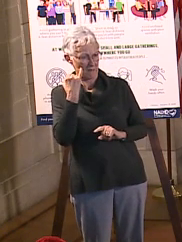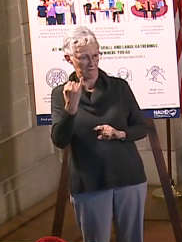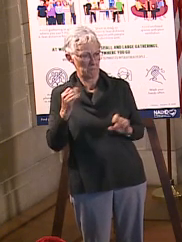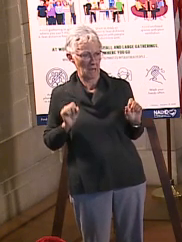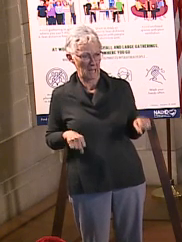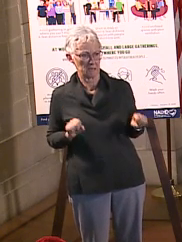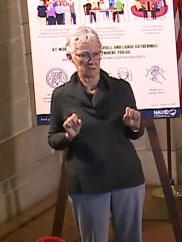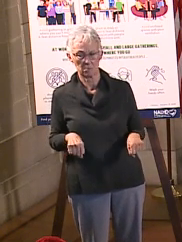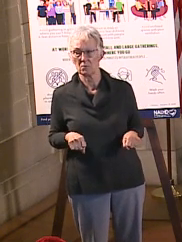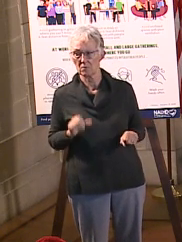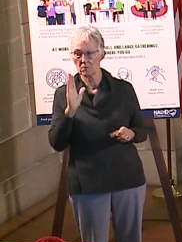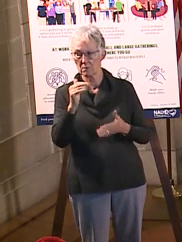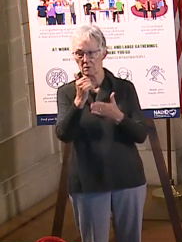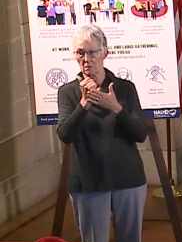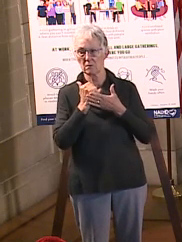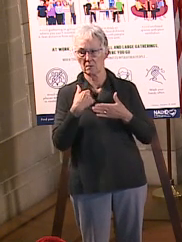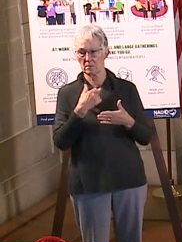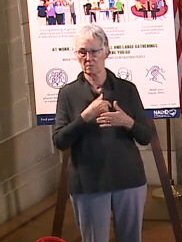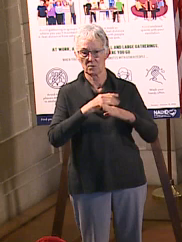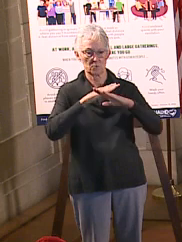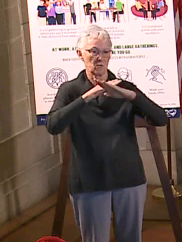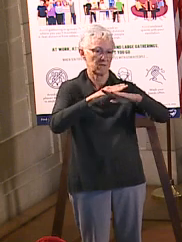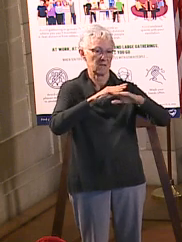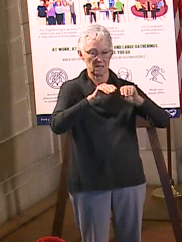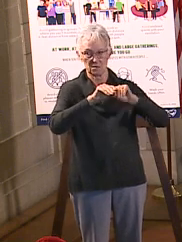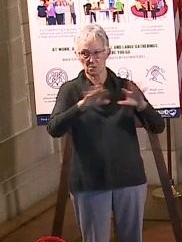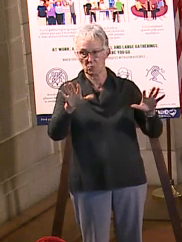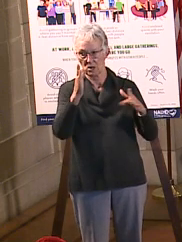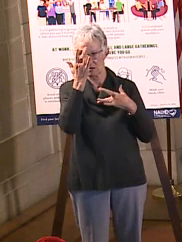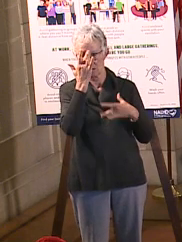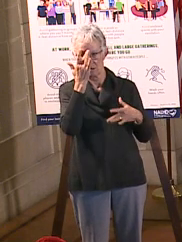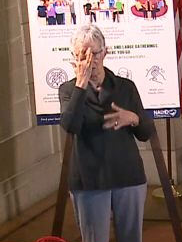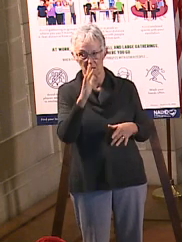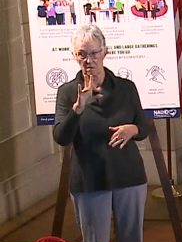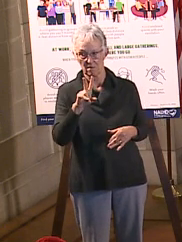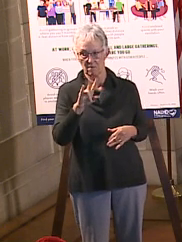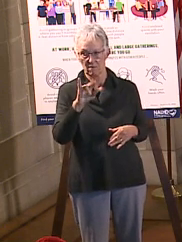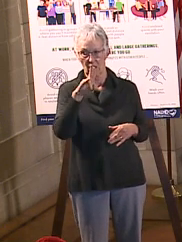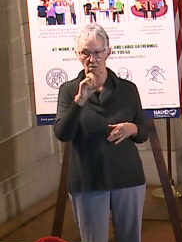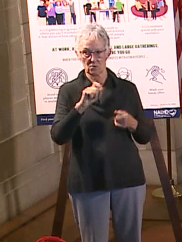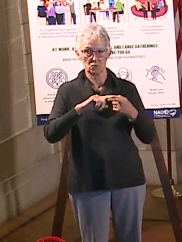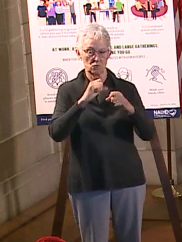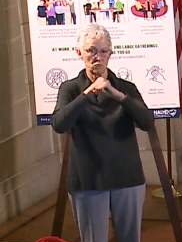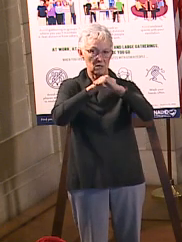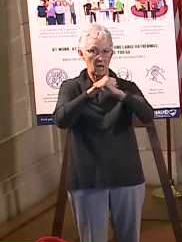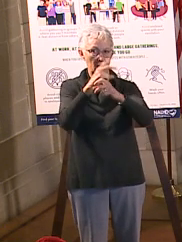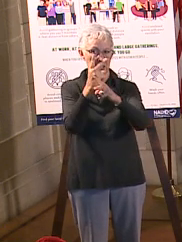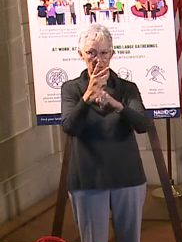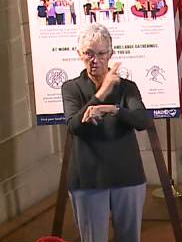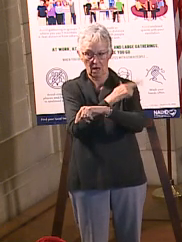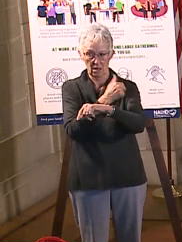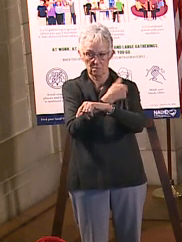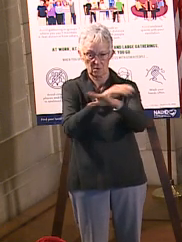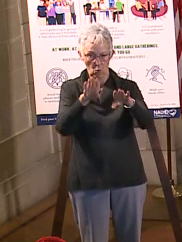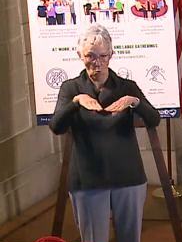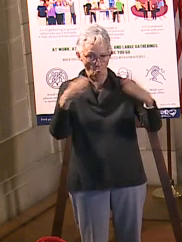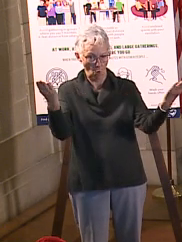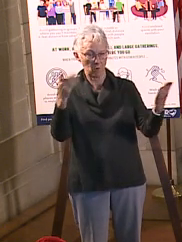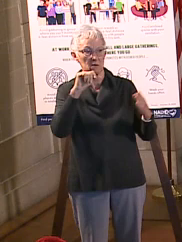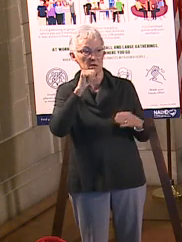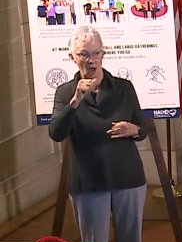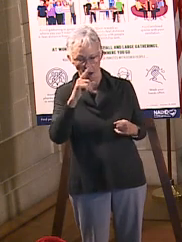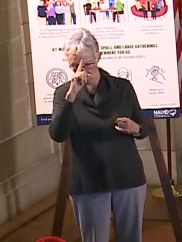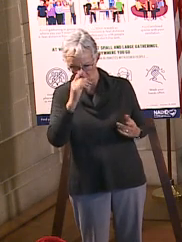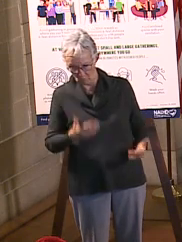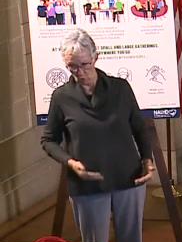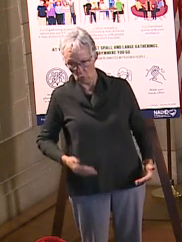help us make sure we're slowing down the spread of the virus, and ultimately it's to protect our hospital capacity, so we want to continue to do that. Avoid the 3 C's. Thank